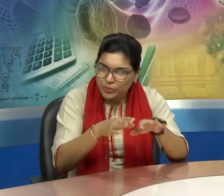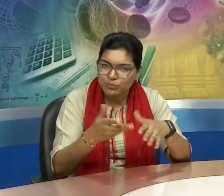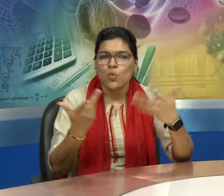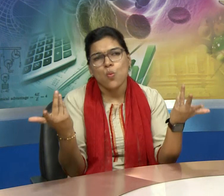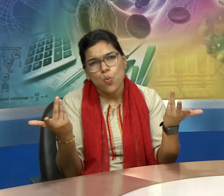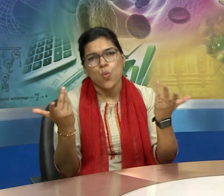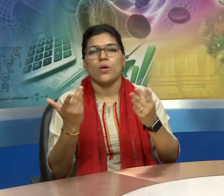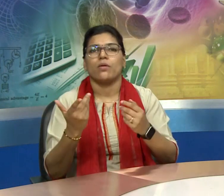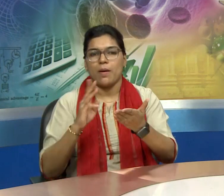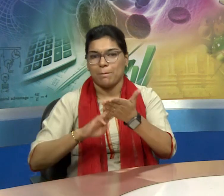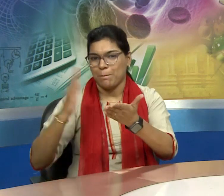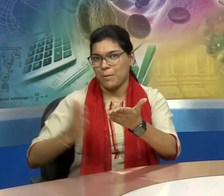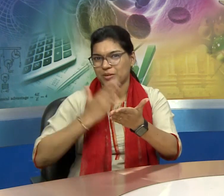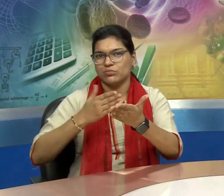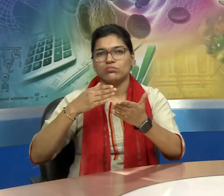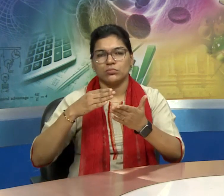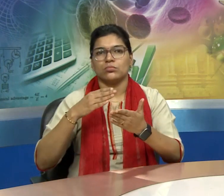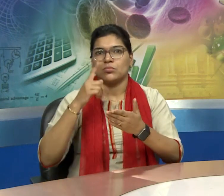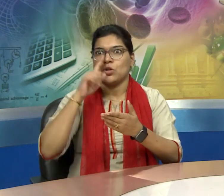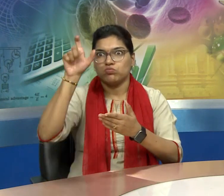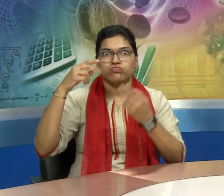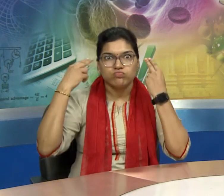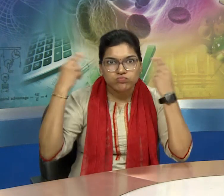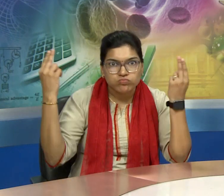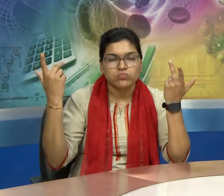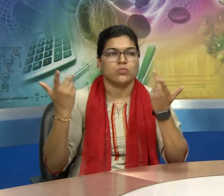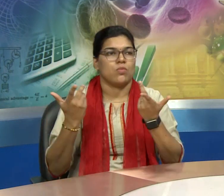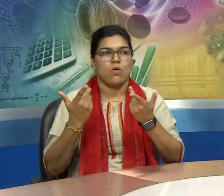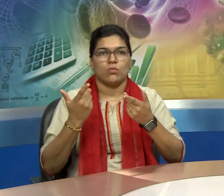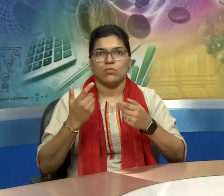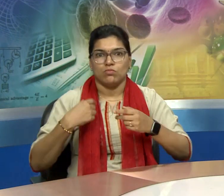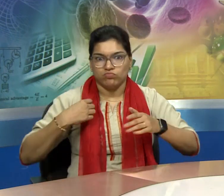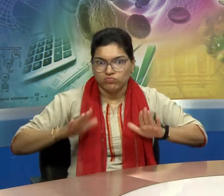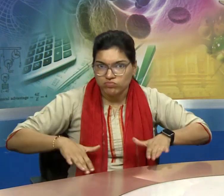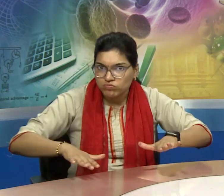say, informational booklets kind of material.